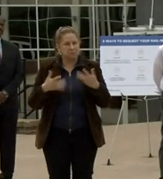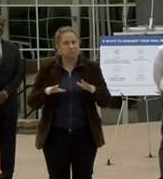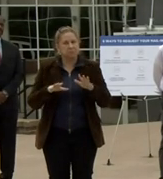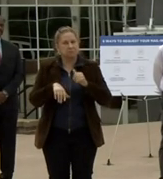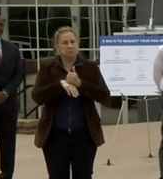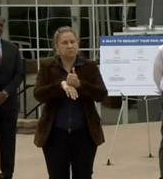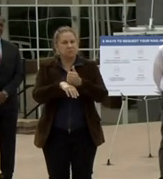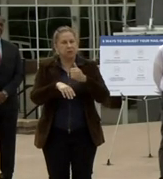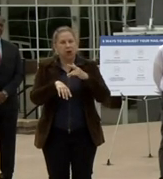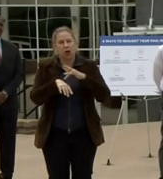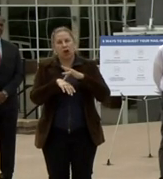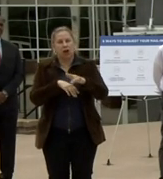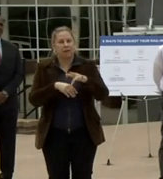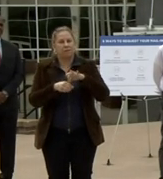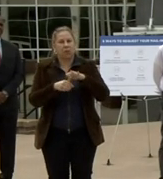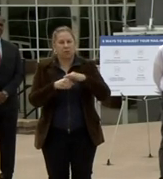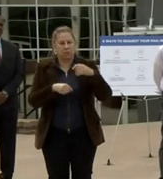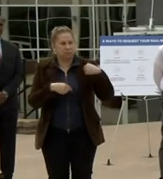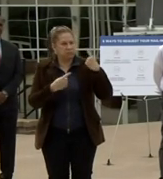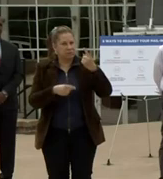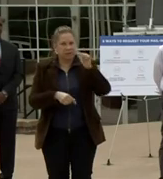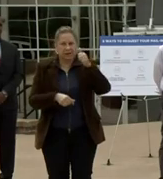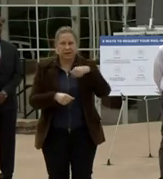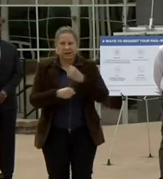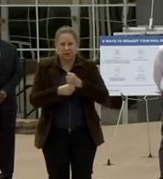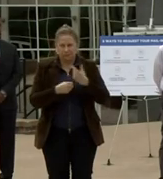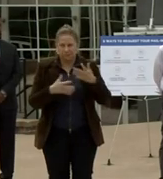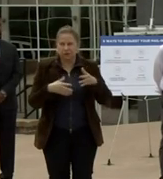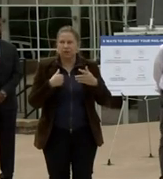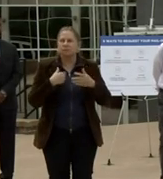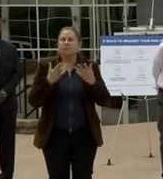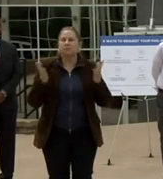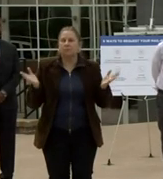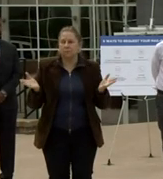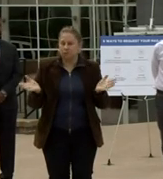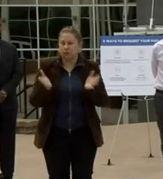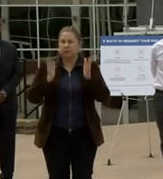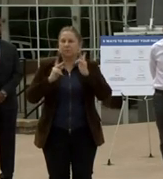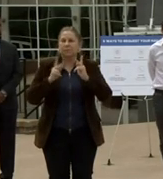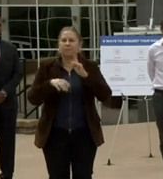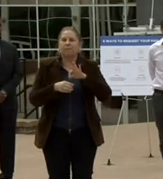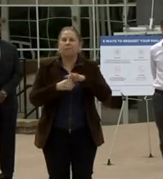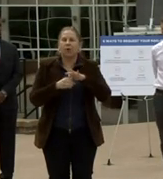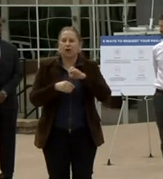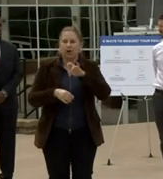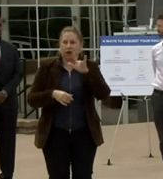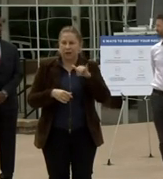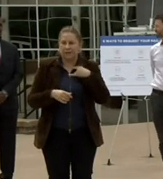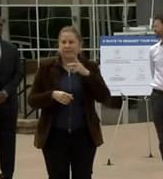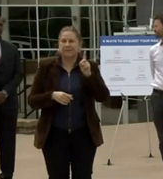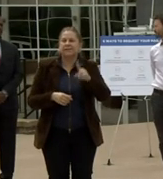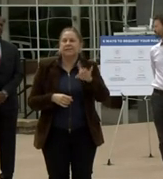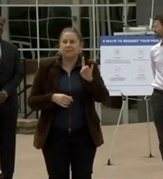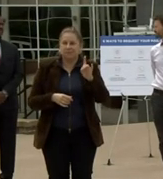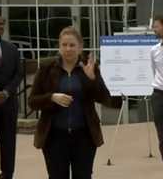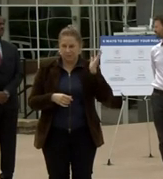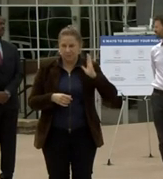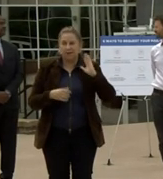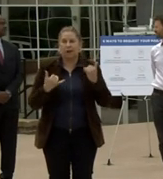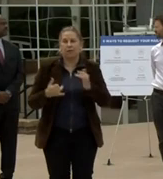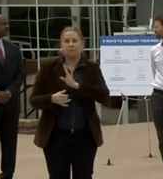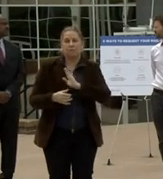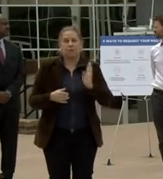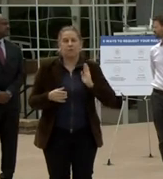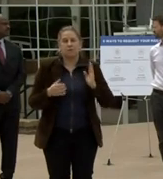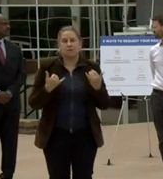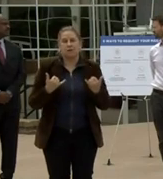years? 10 years we've been using early vote centers. I think the board plans to expand the number of those